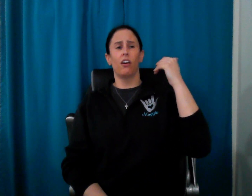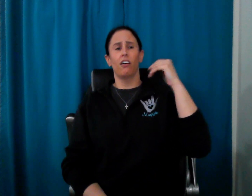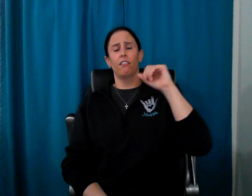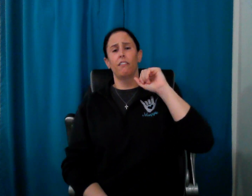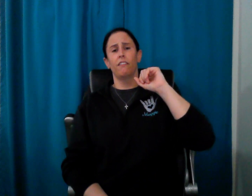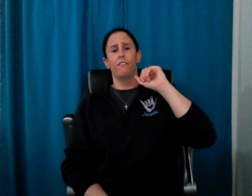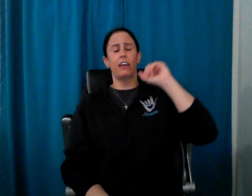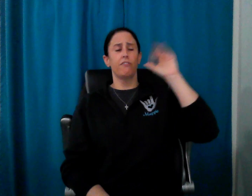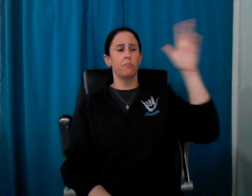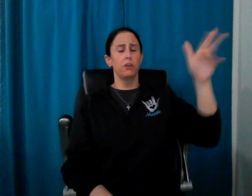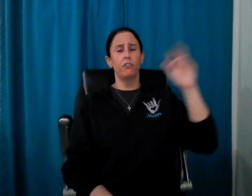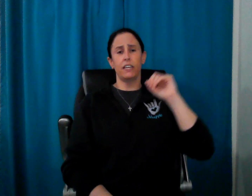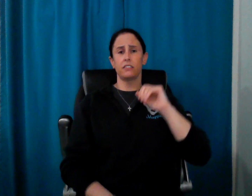your favorite movies,